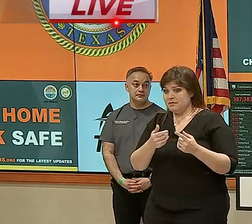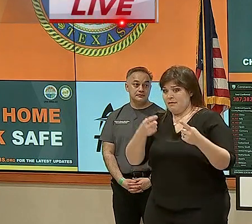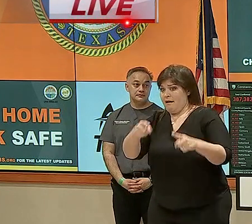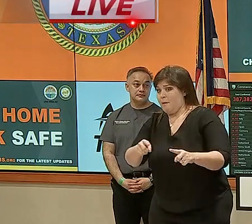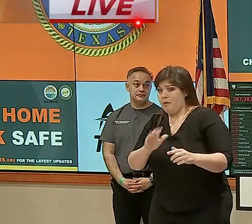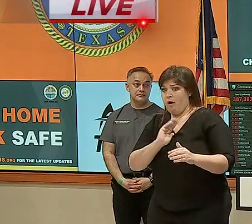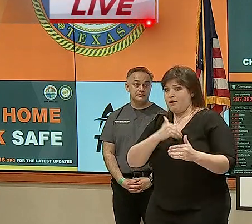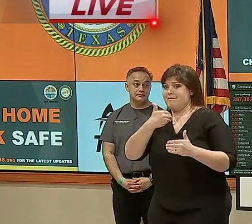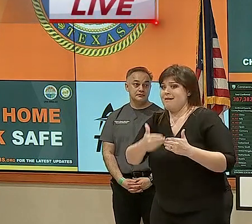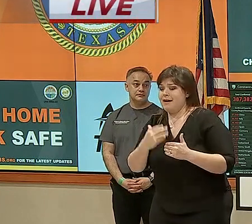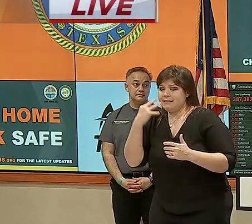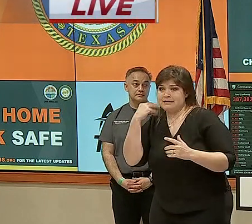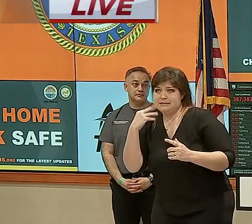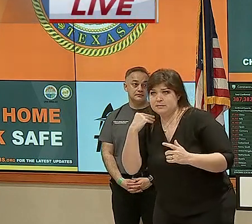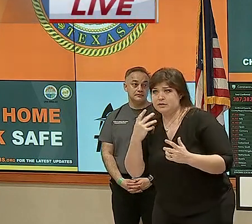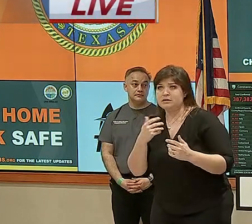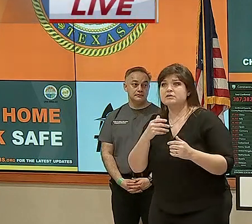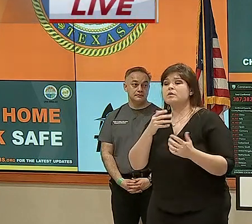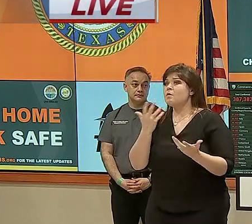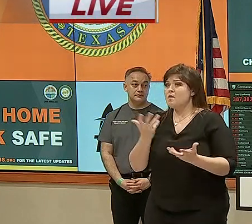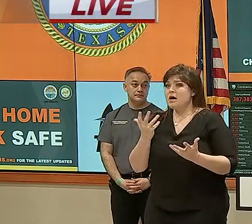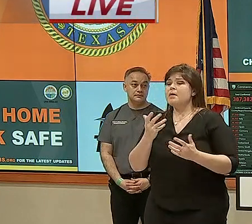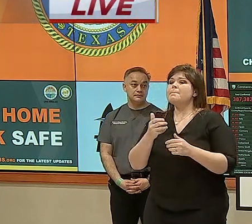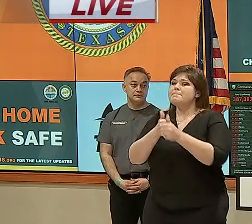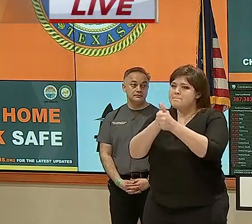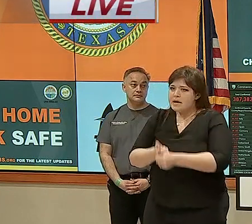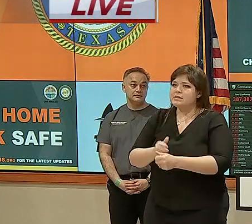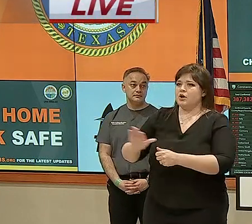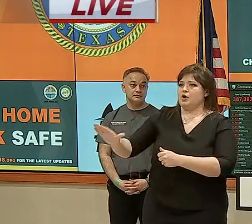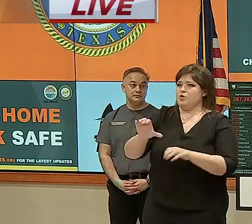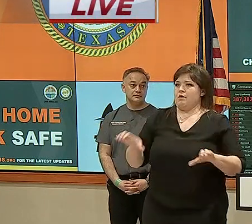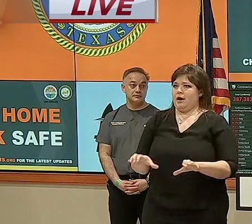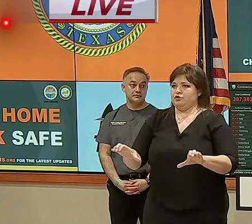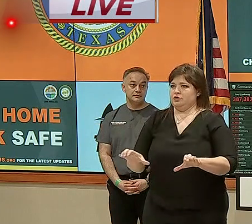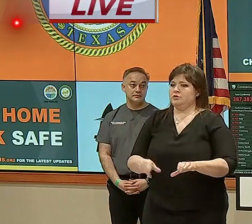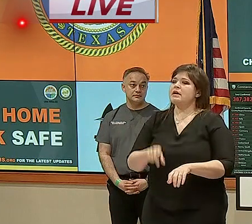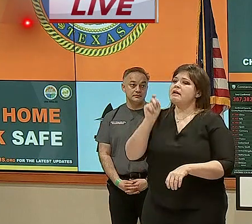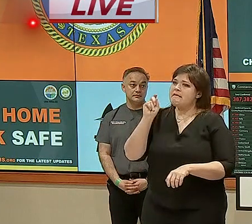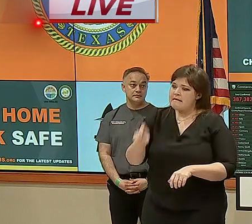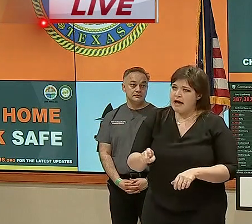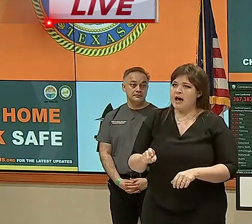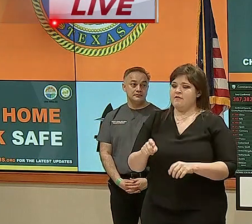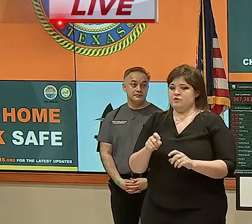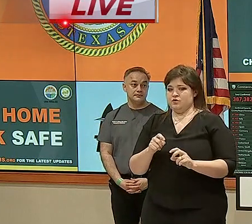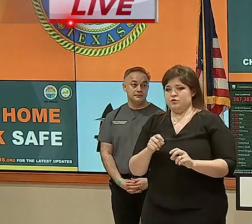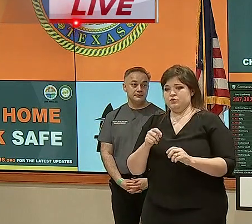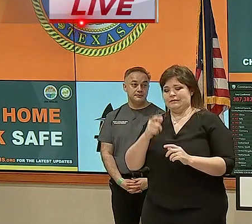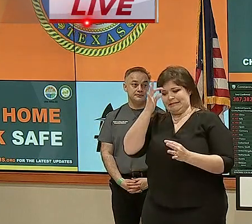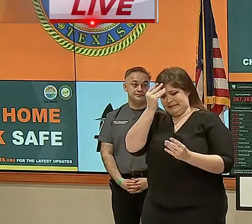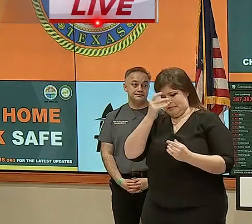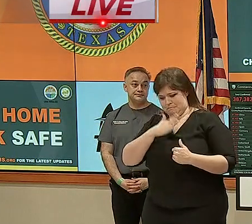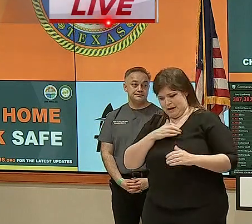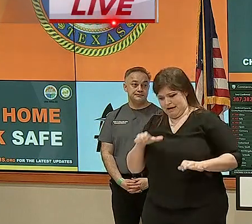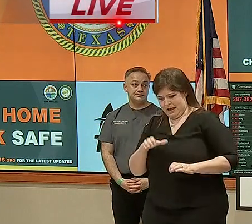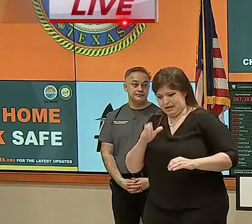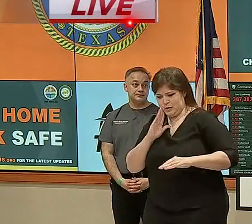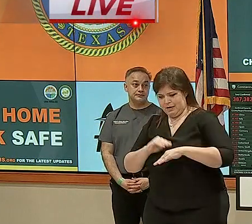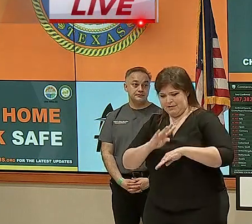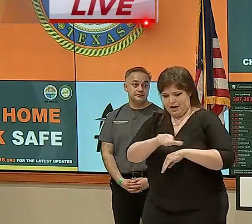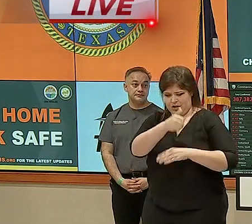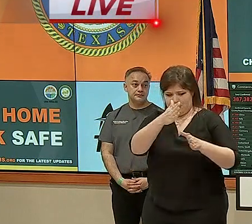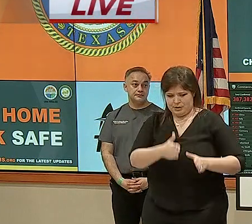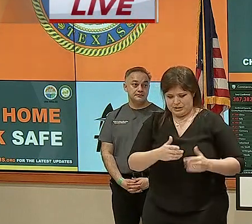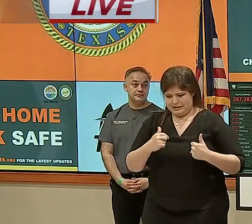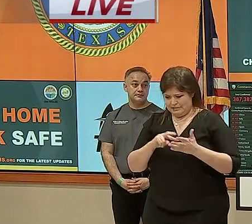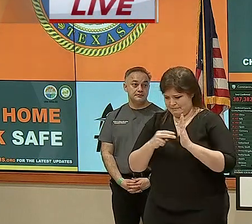in. And it is serious, and we have to take it serious. But one thing that I know about Houston, Harris County,